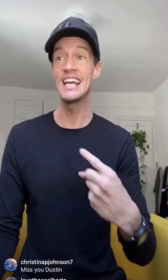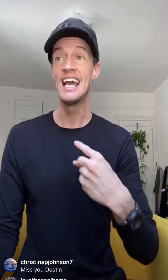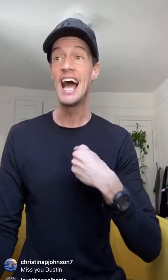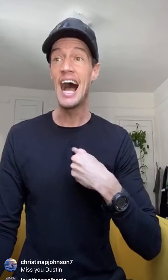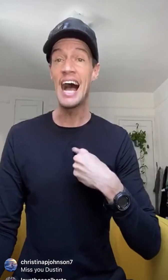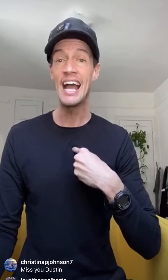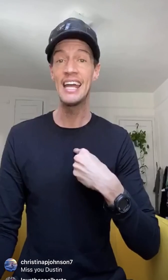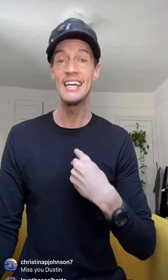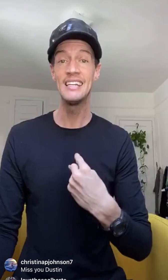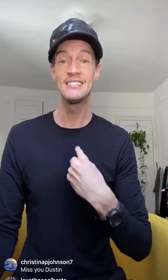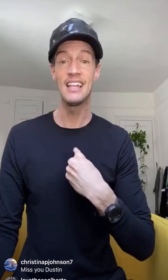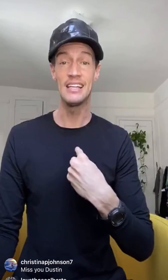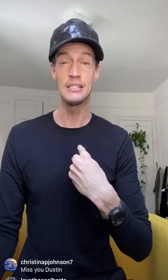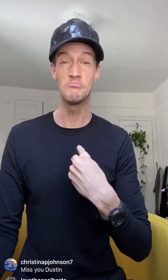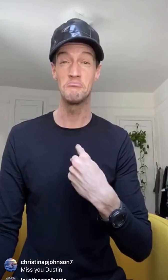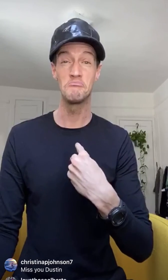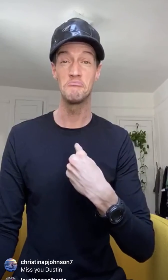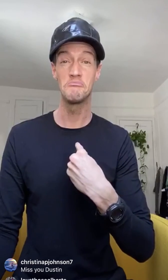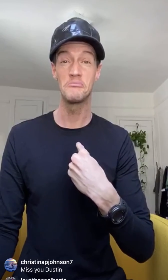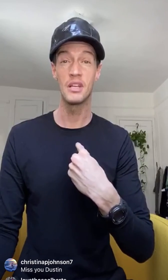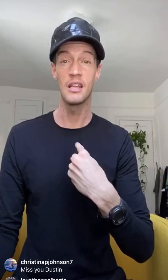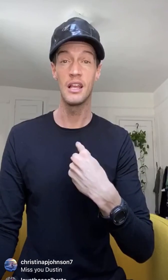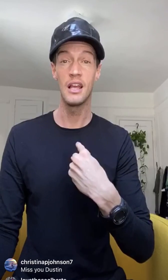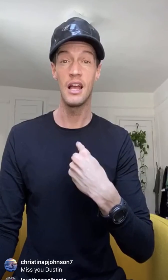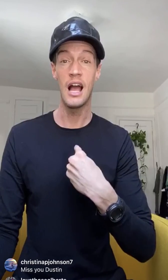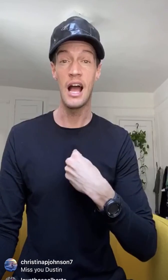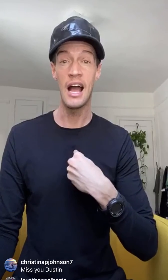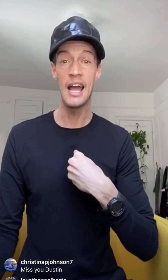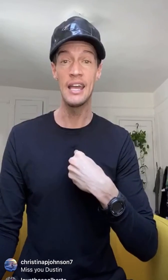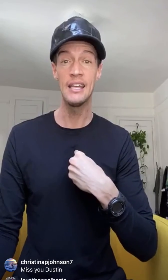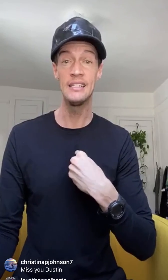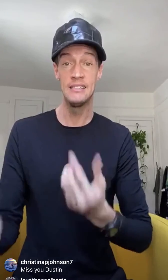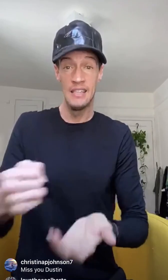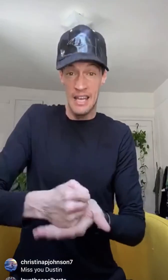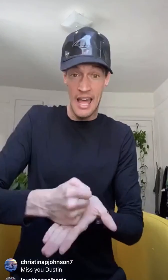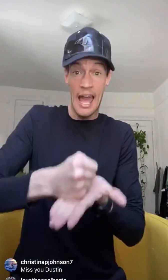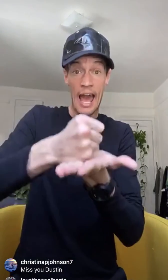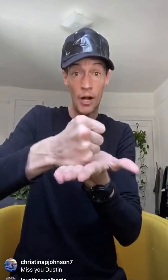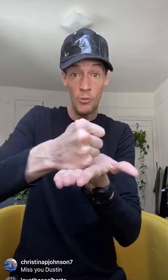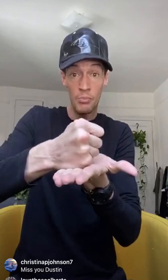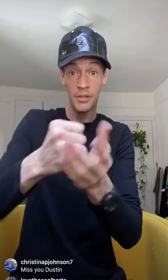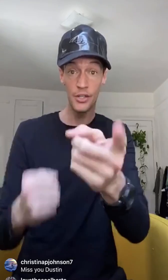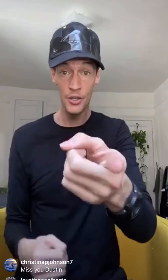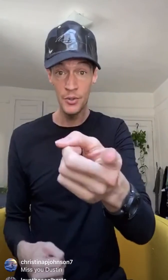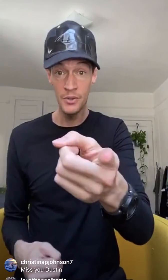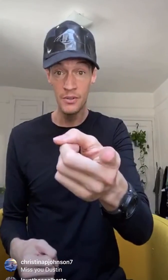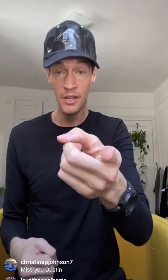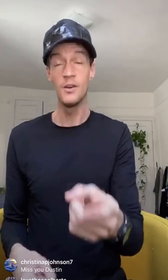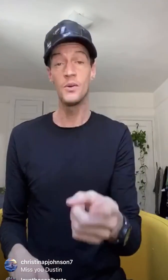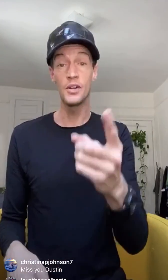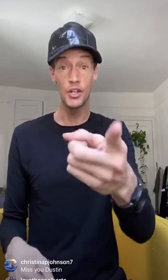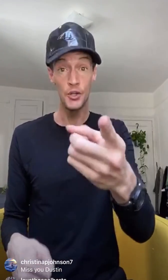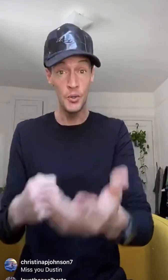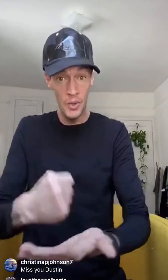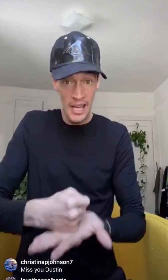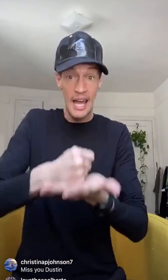point to yourself, that's me or I. You point to someone else, that's you. And so you can really communicate with these.